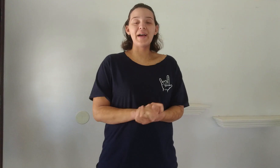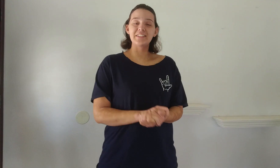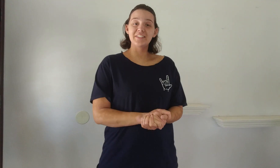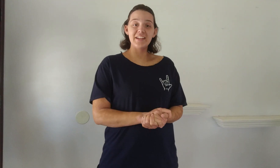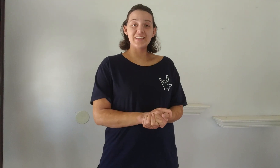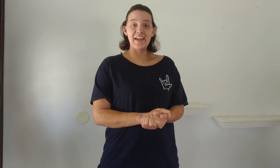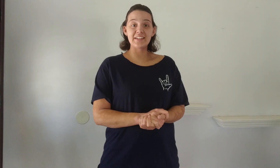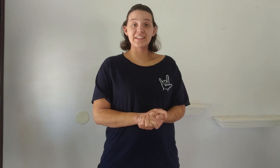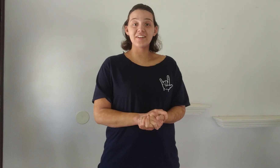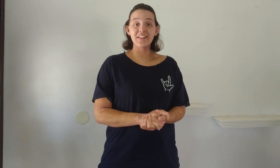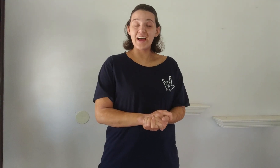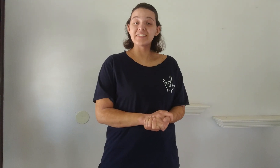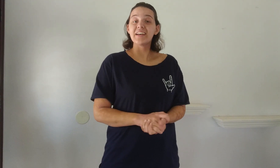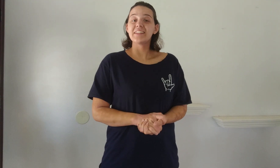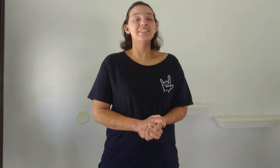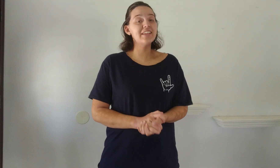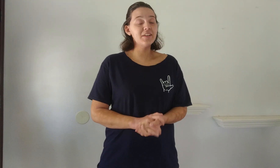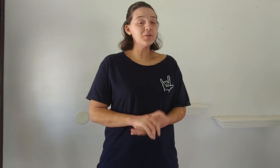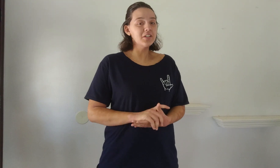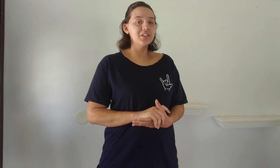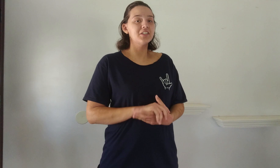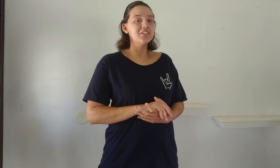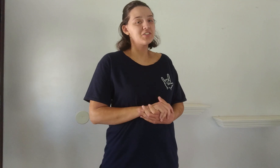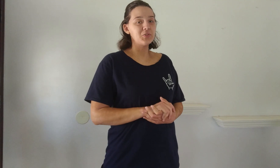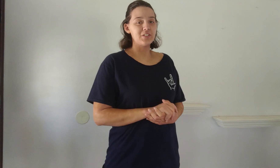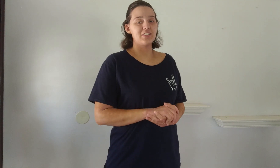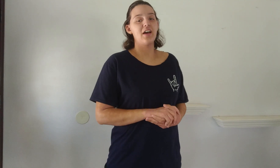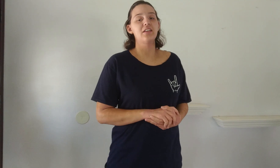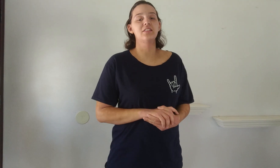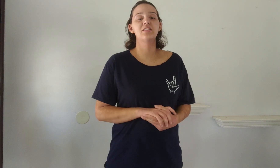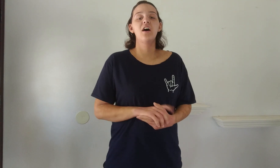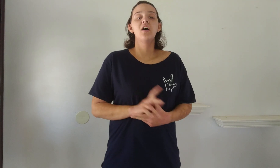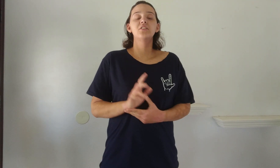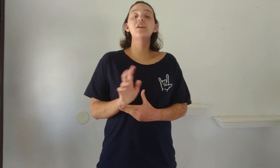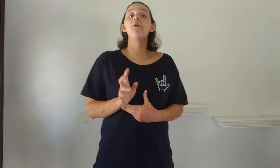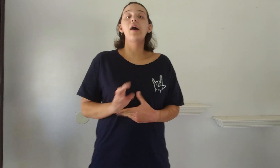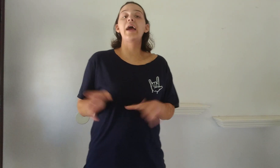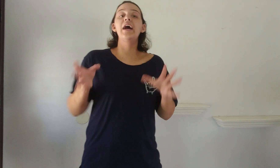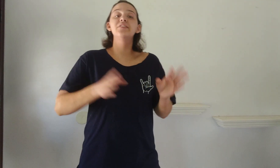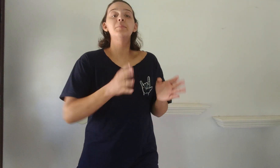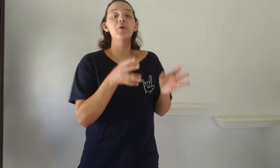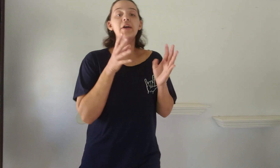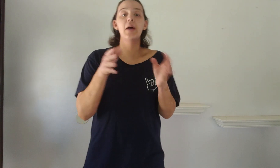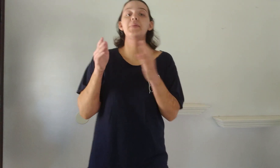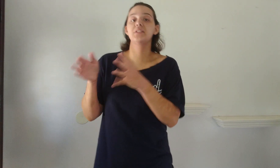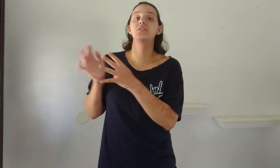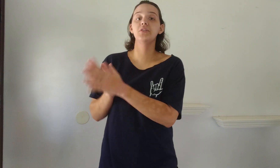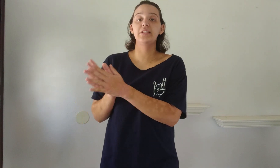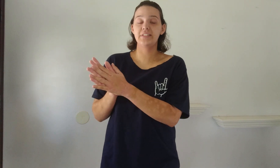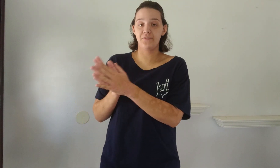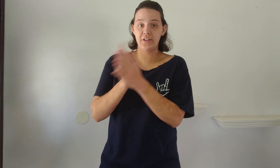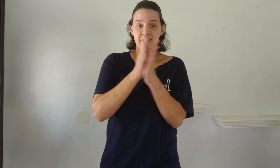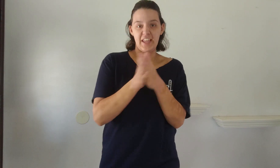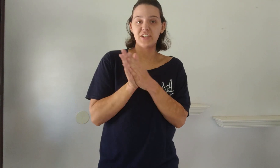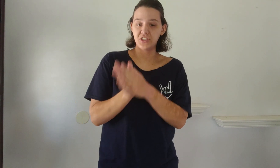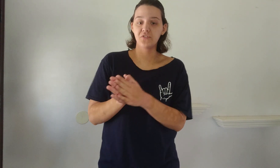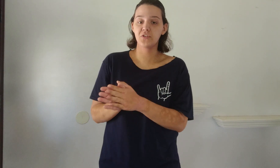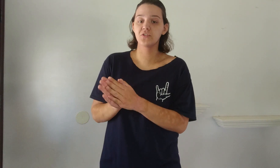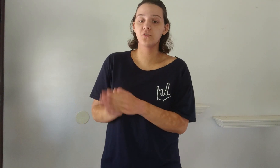welcome back to Jade's ASL class. Today we're going to learn school signs. So I have it broken up into two different sections for school.